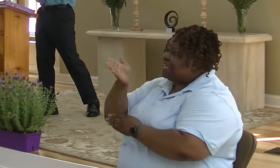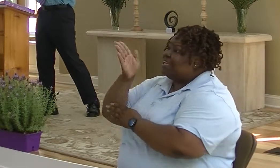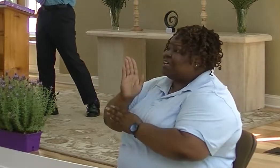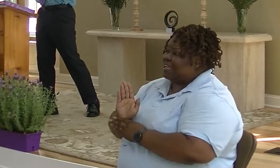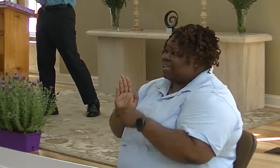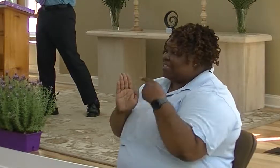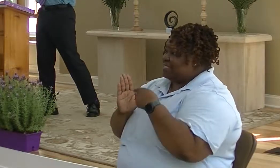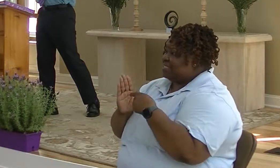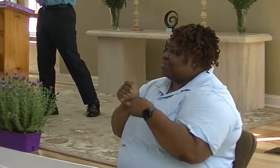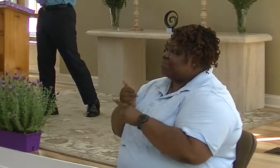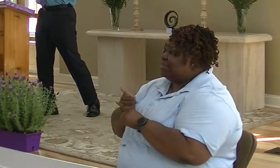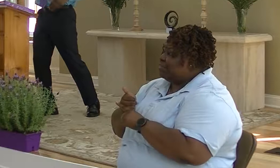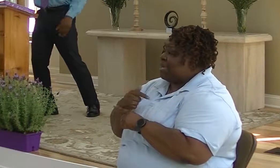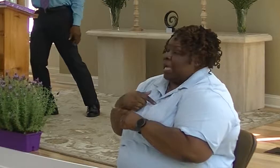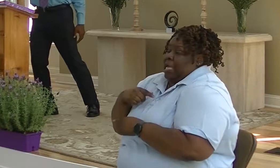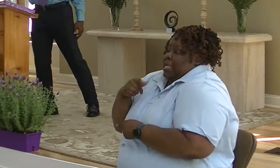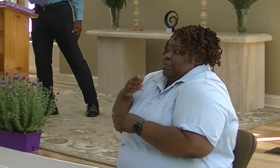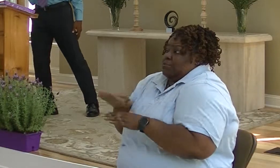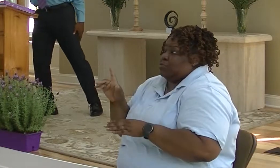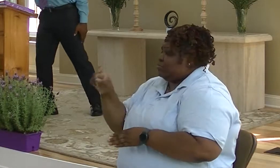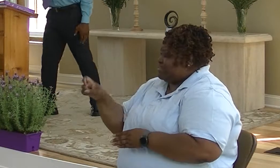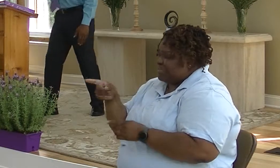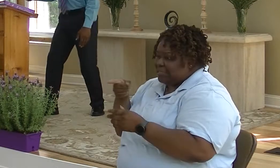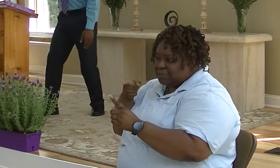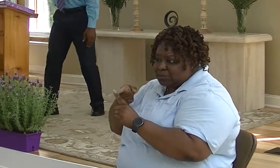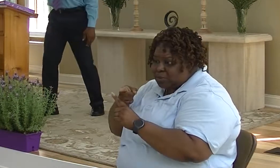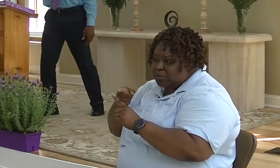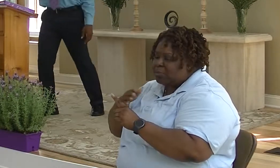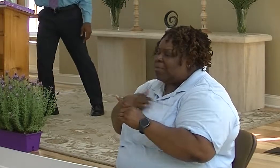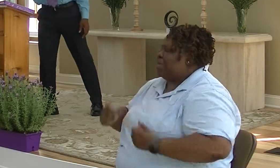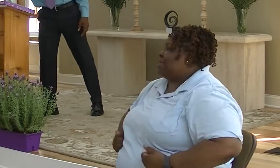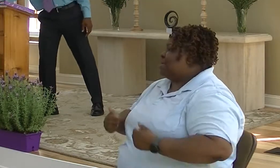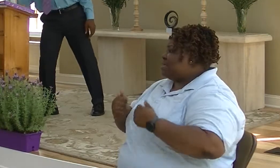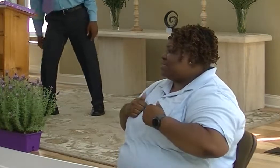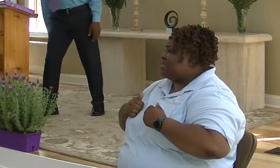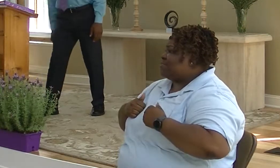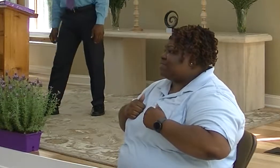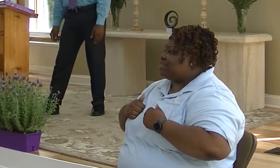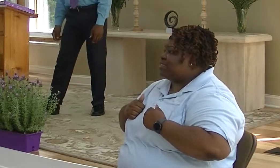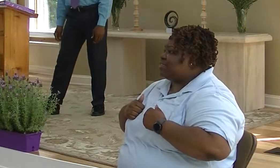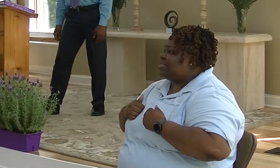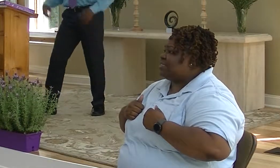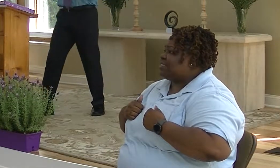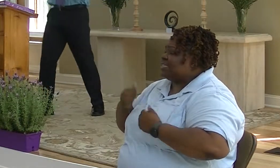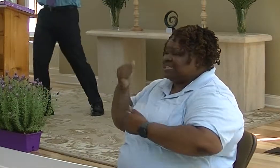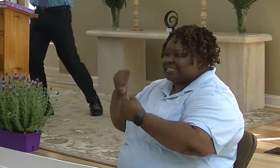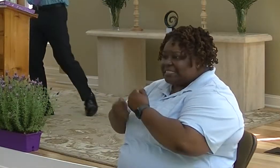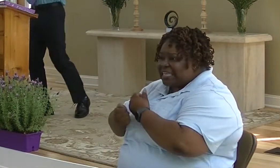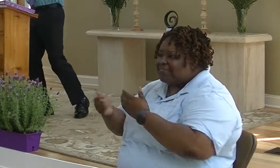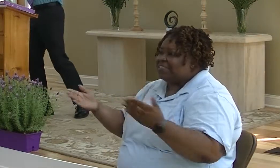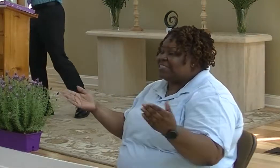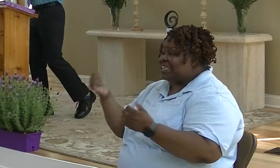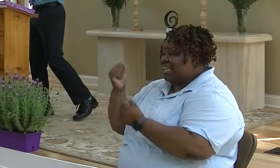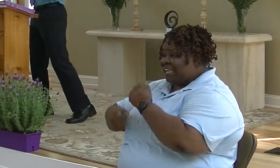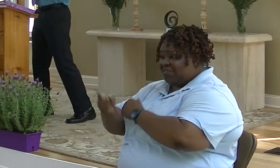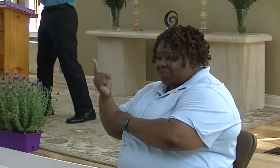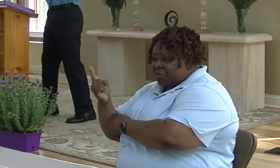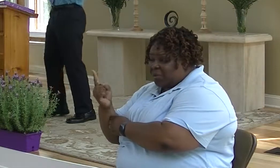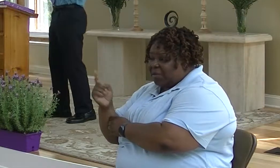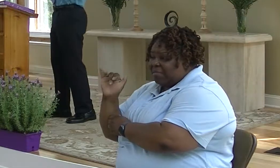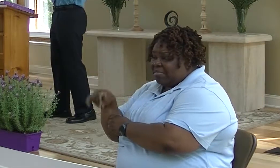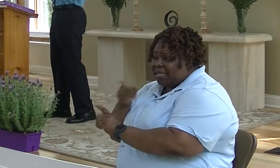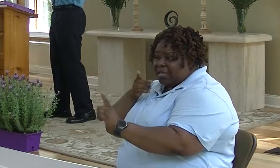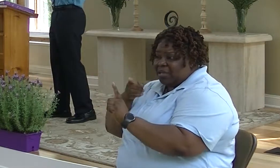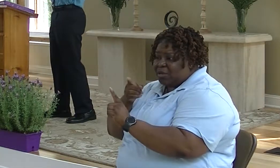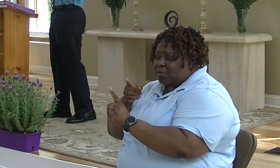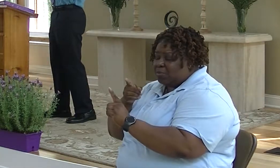need goals. Because my very living is expansiveness. So that goal to be a whatever, that would just